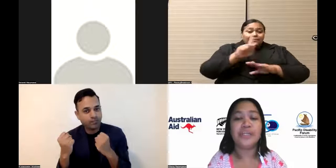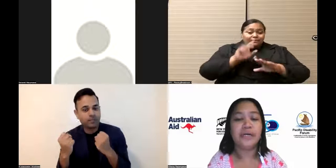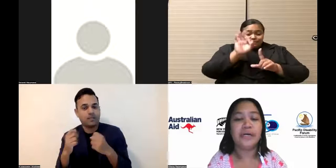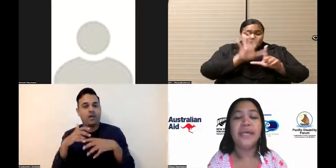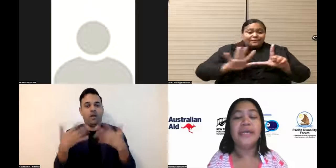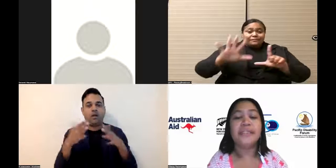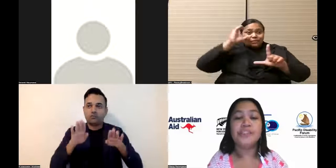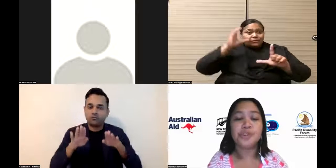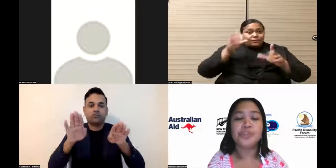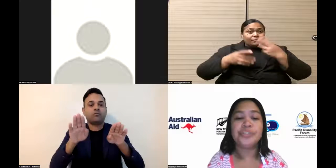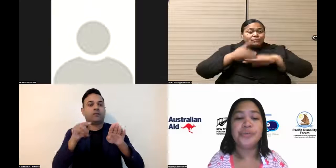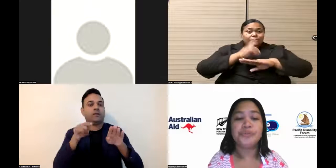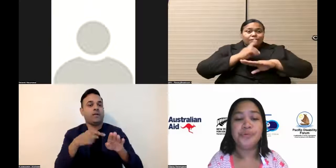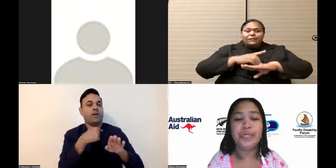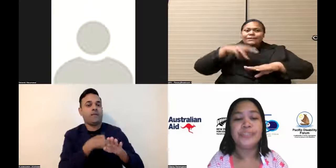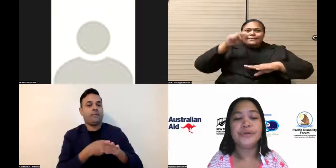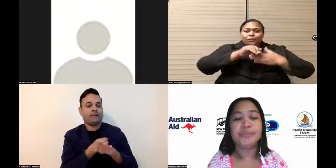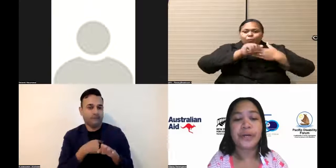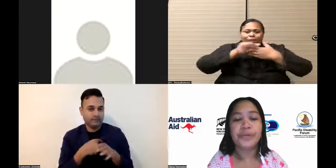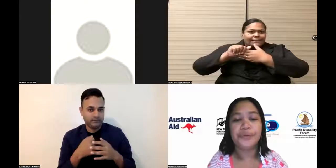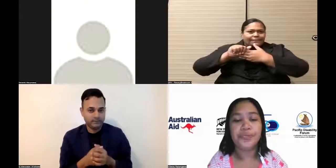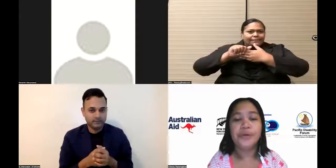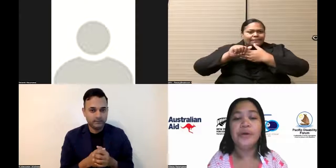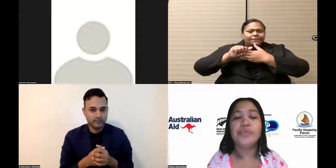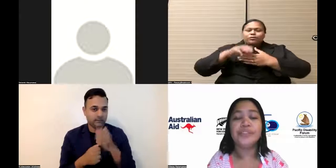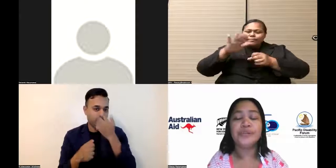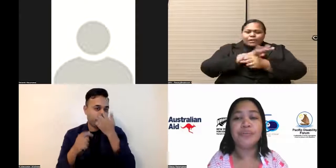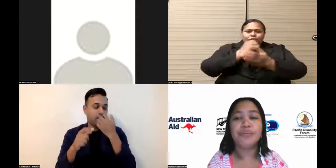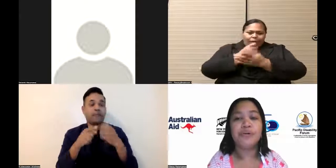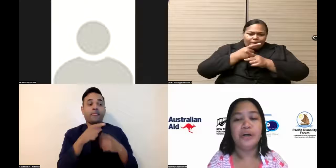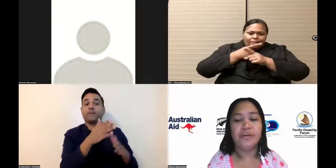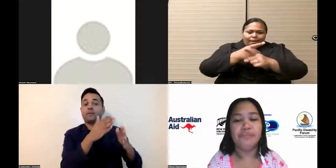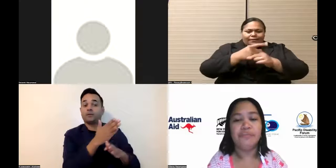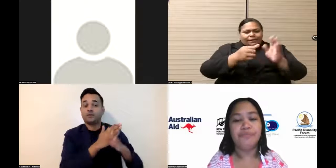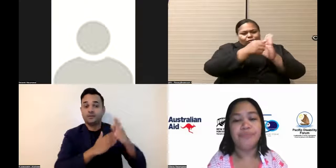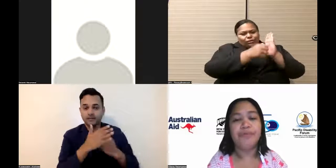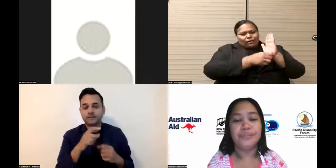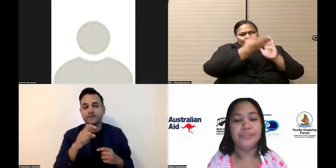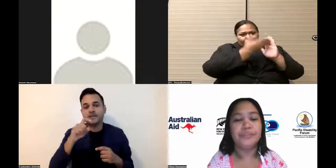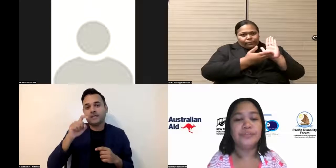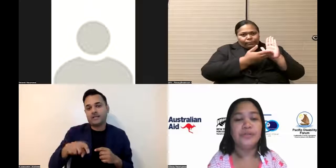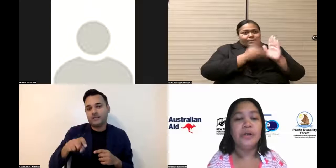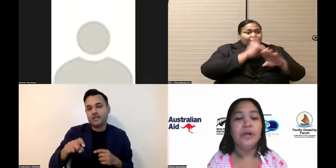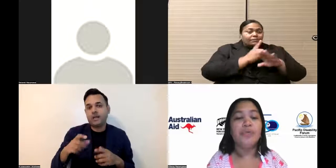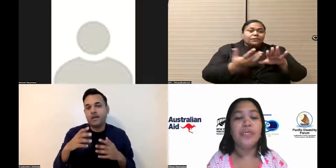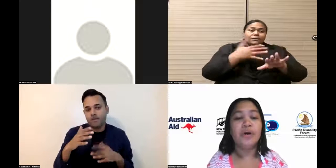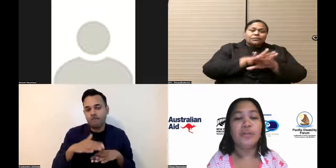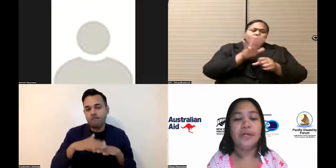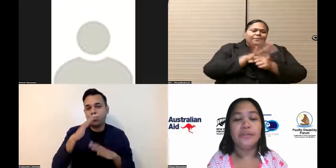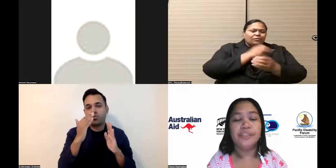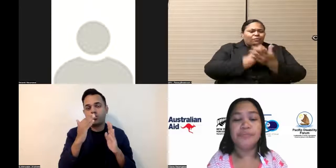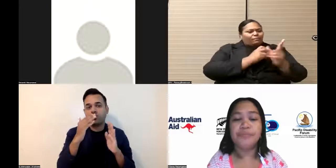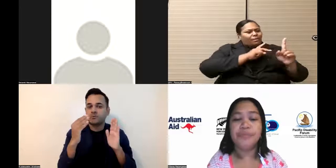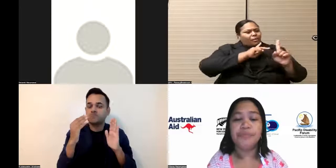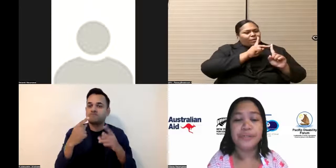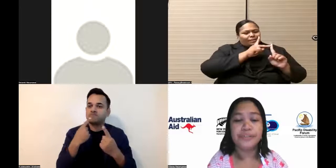inclusion agenda and ensure that it remains a priority with the support of development partners. We call